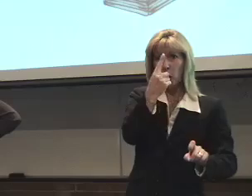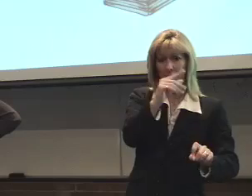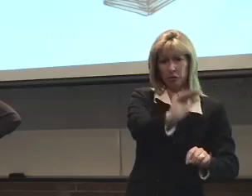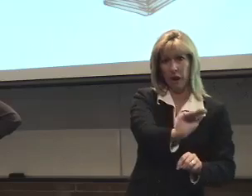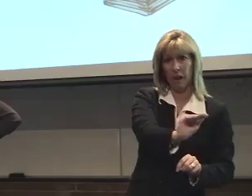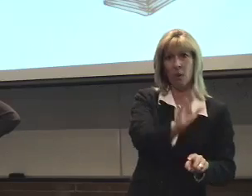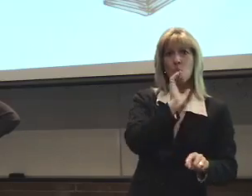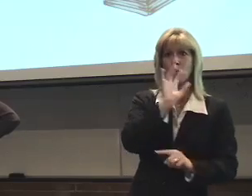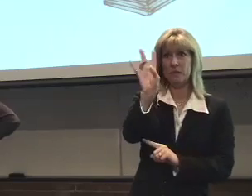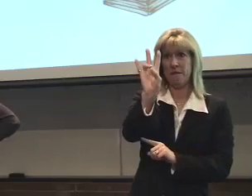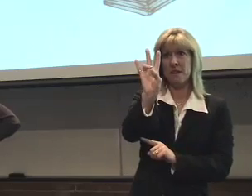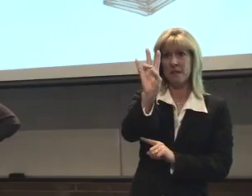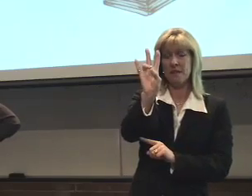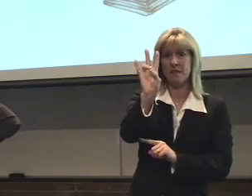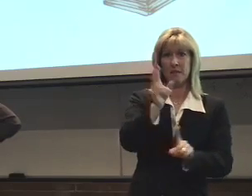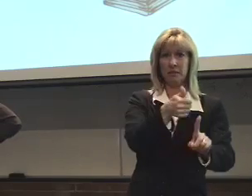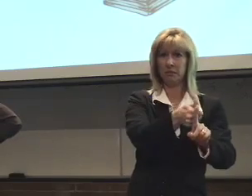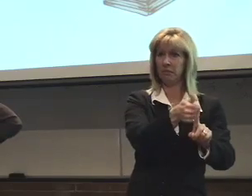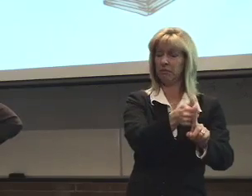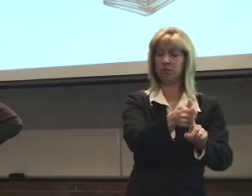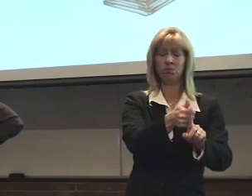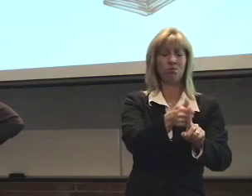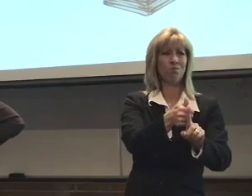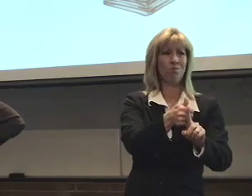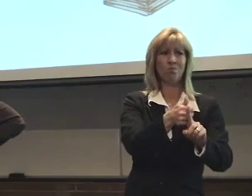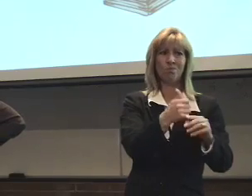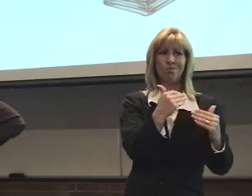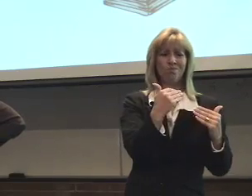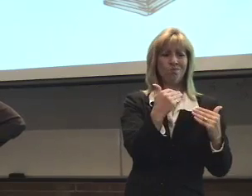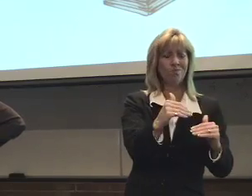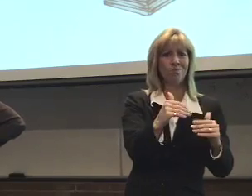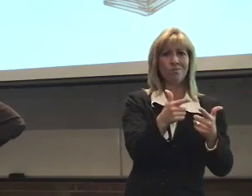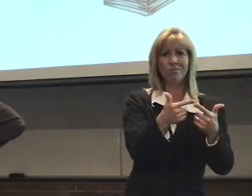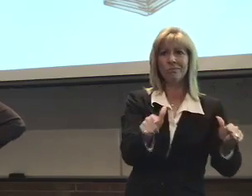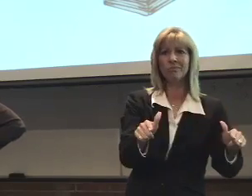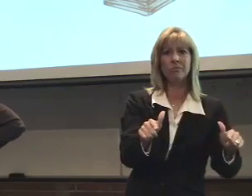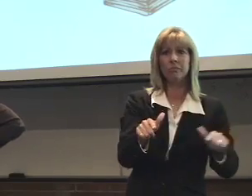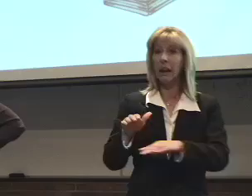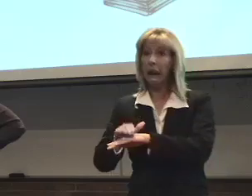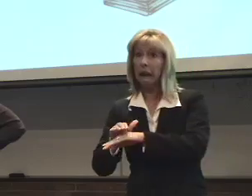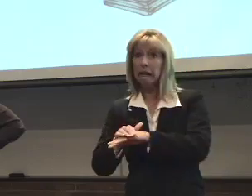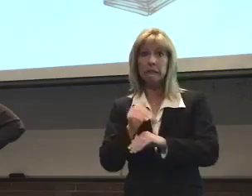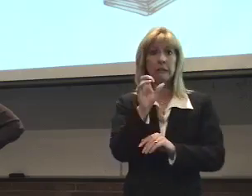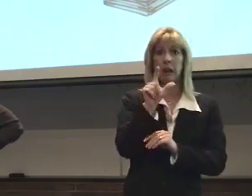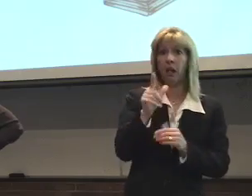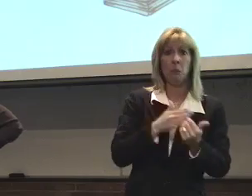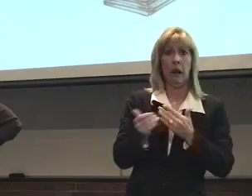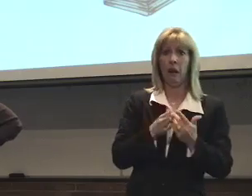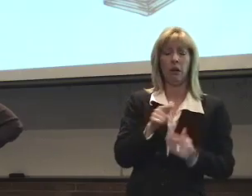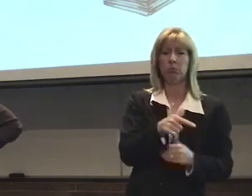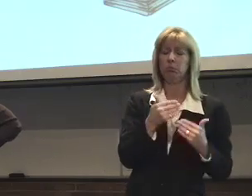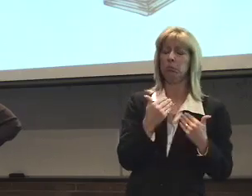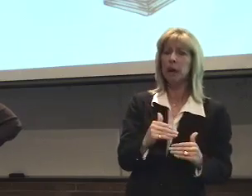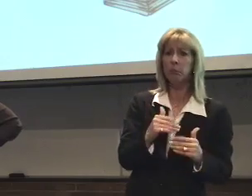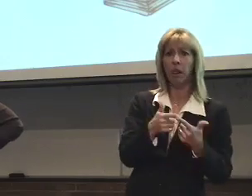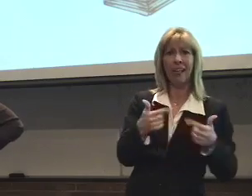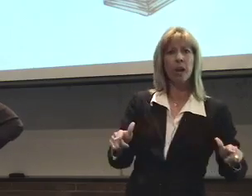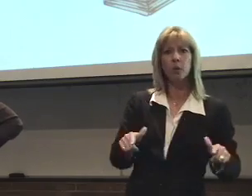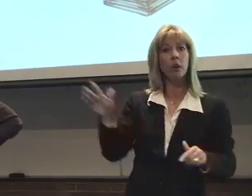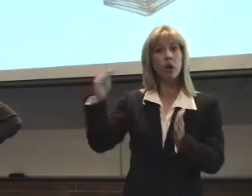with minimal language skills in any language because the doctor kept saying don't sign, just keep talking, keep talking, keep talking. She's 7 years